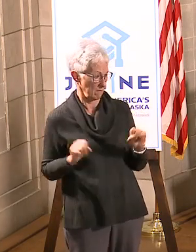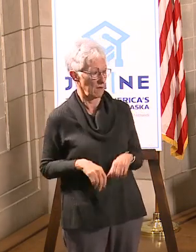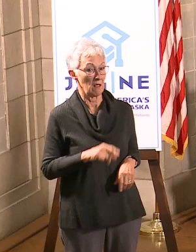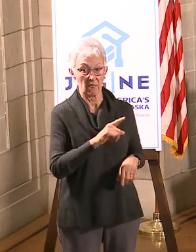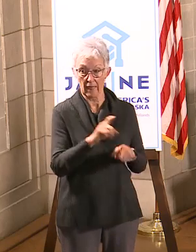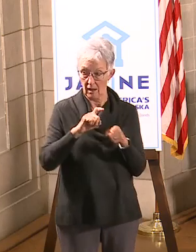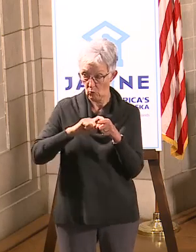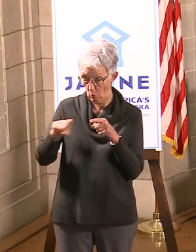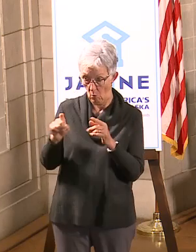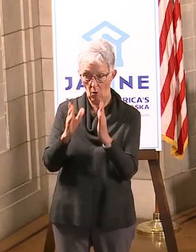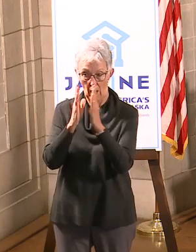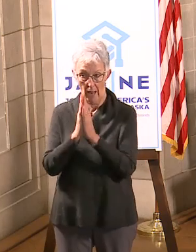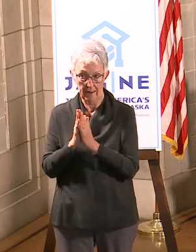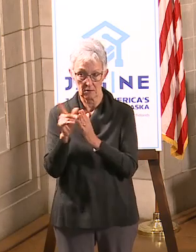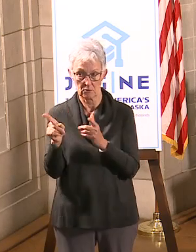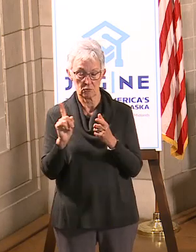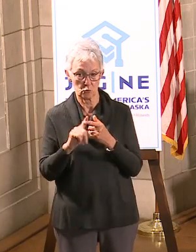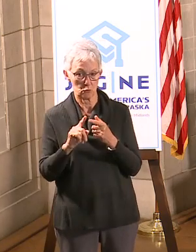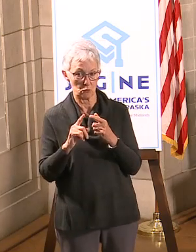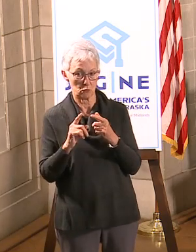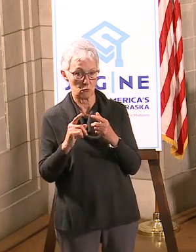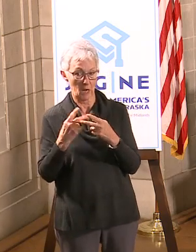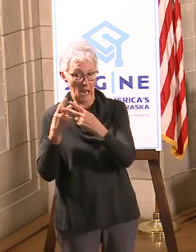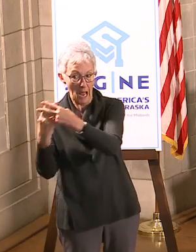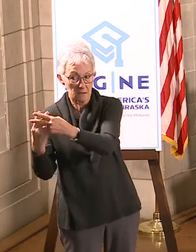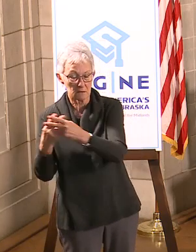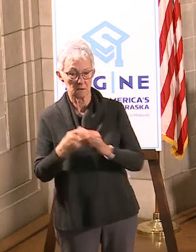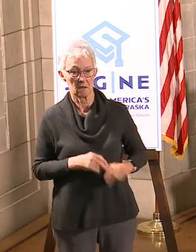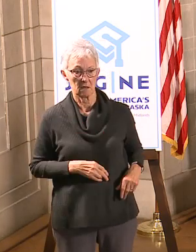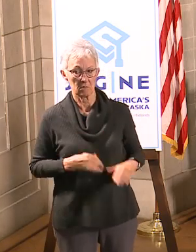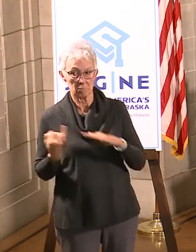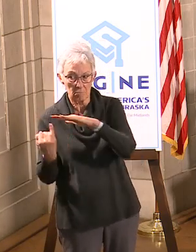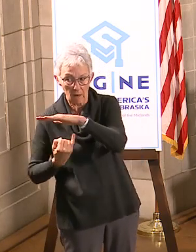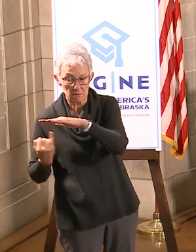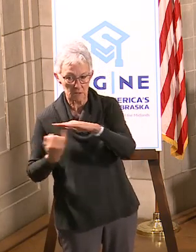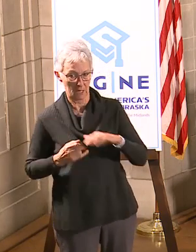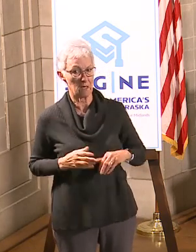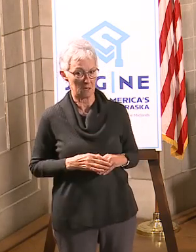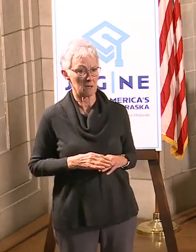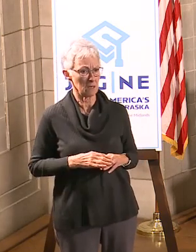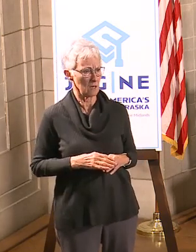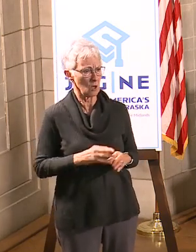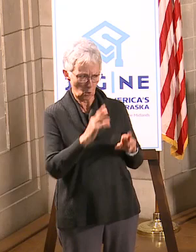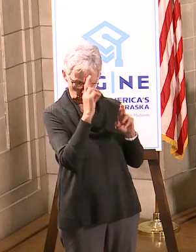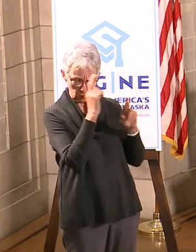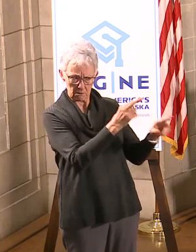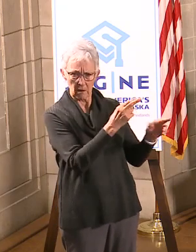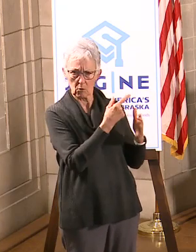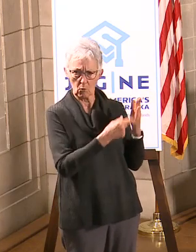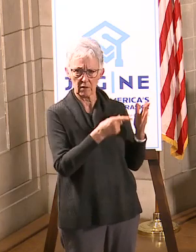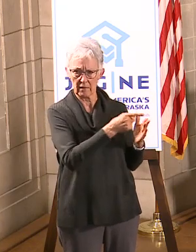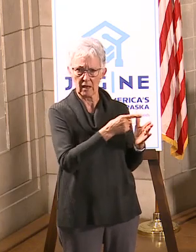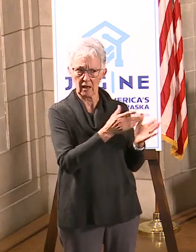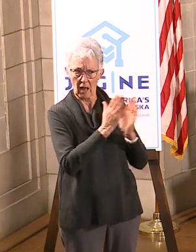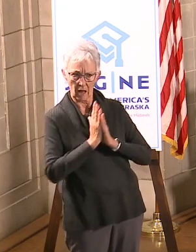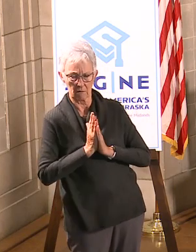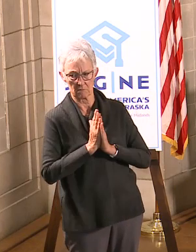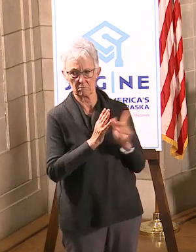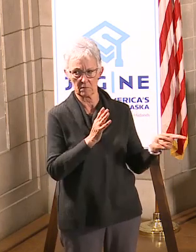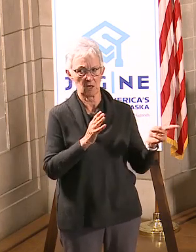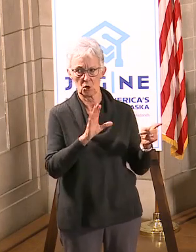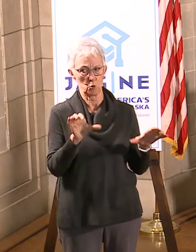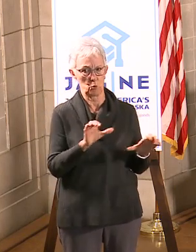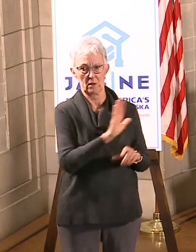isolate, please treat them with dignity and respect. That's that space for grace we were talking about before, that they are just trying to do their jobs to keep people